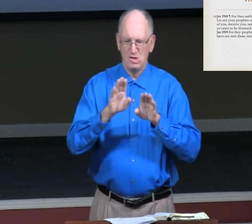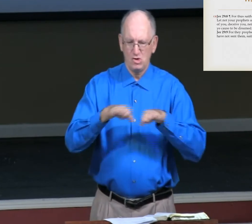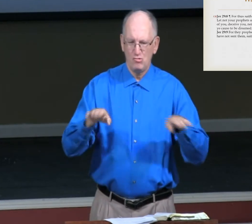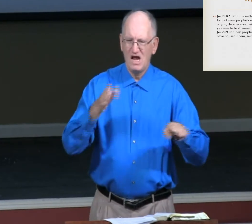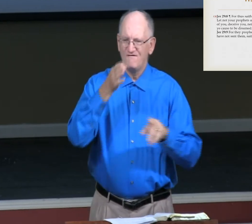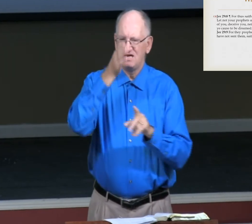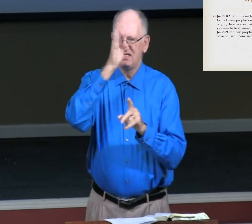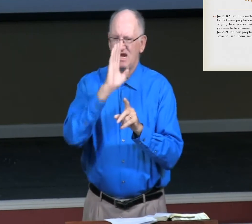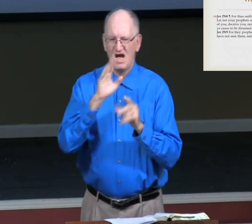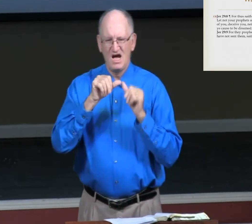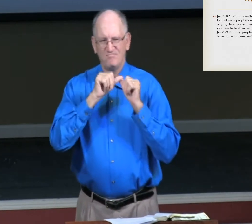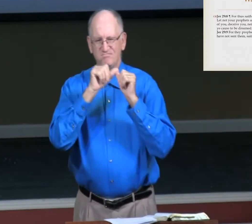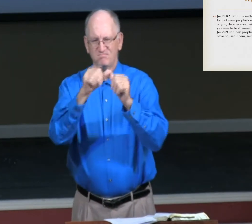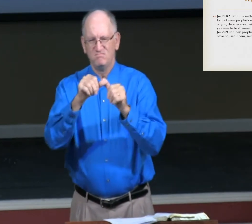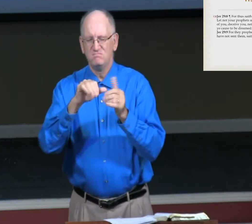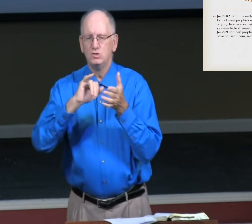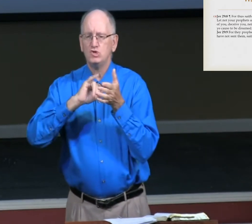You stay the child of God.